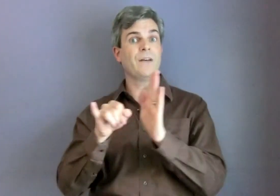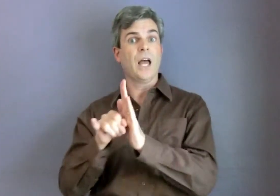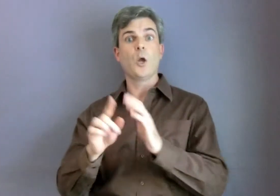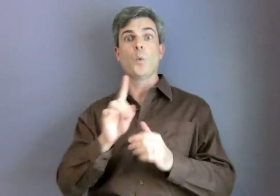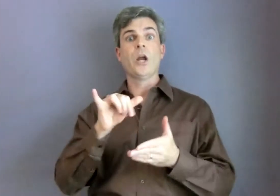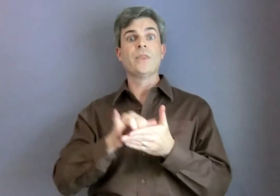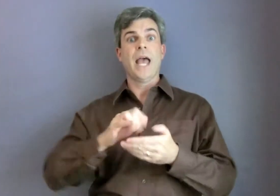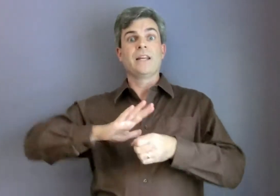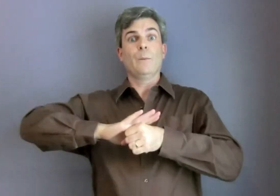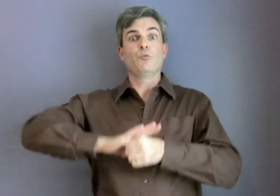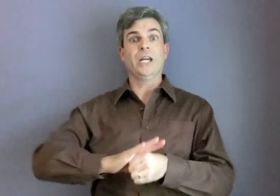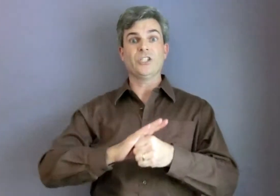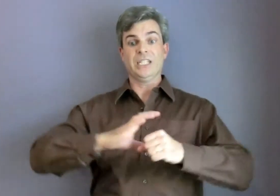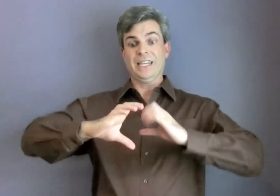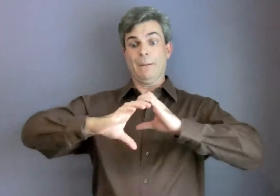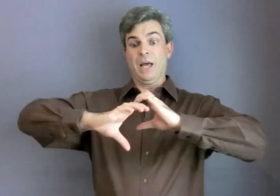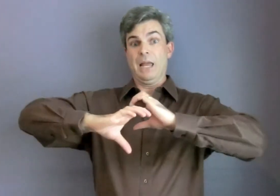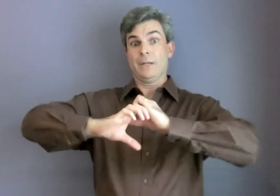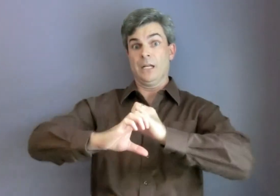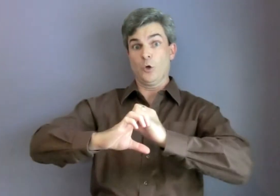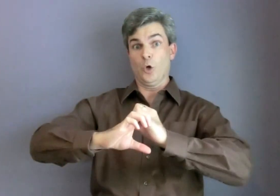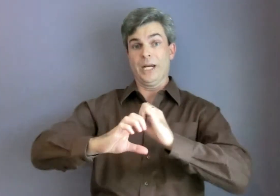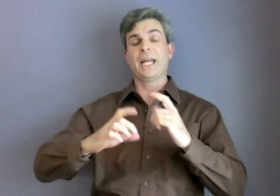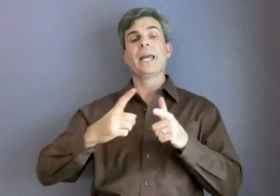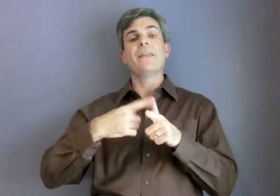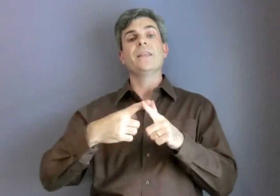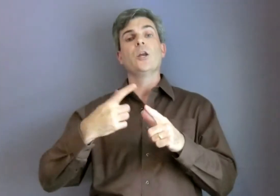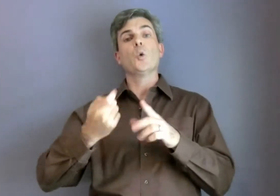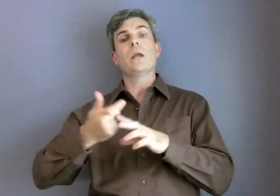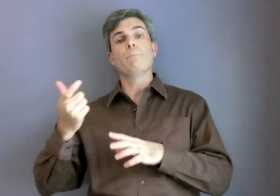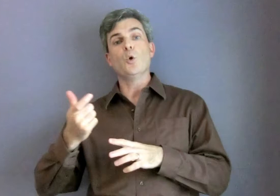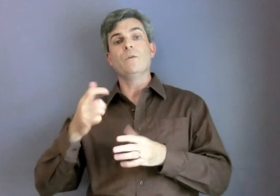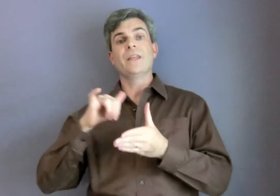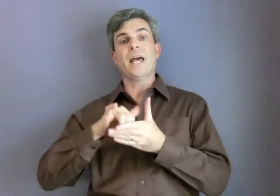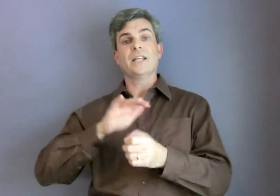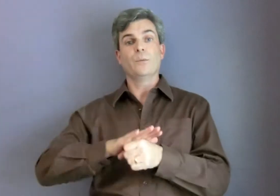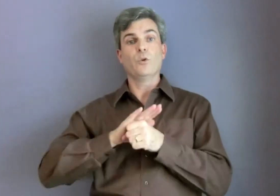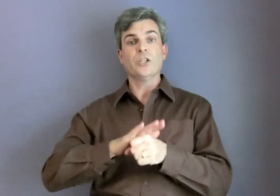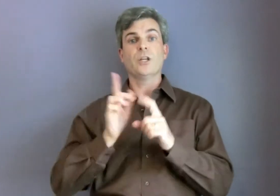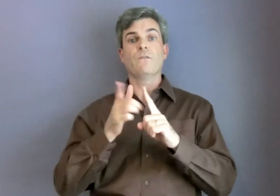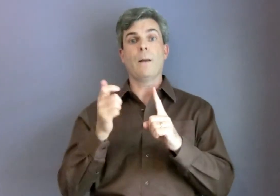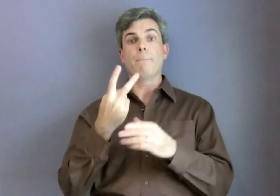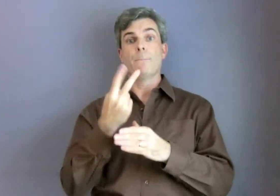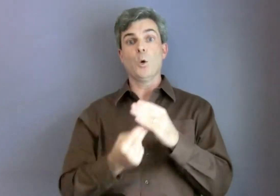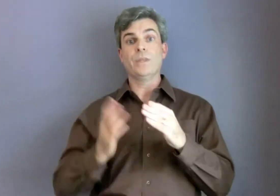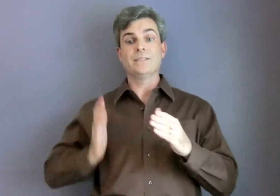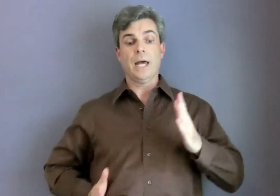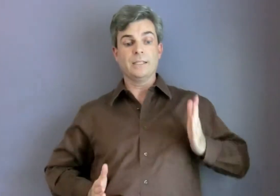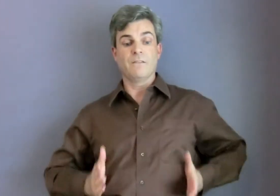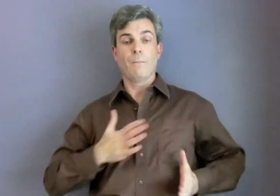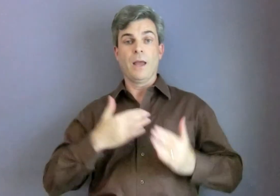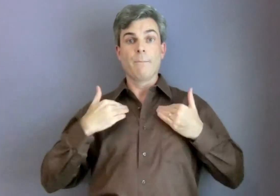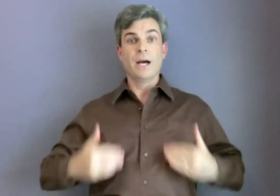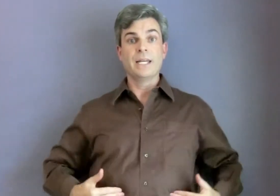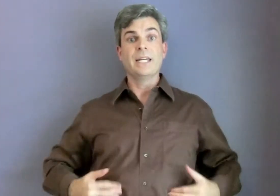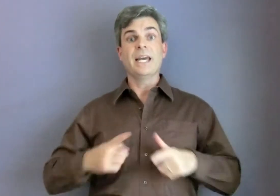A vascular surgeon removed most of the first rib on both sides of my body, and in the following months and years, I felt the neurological flow of life